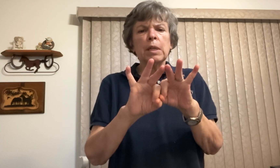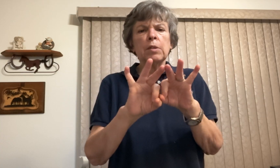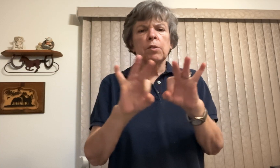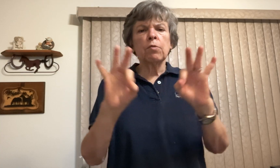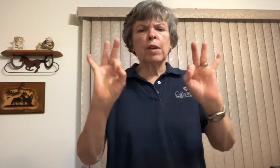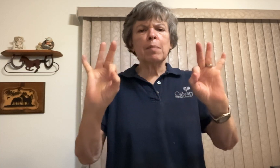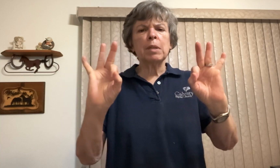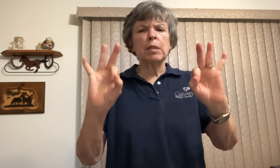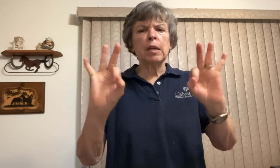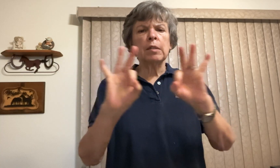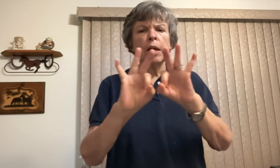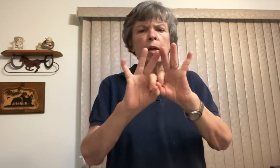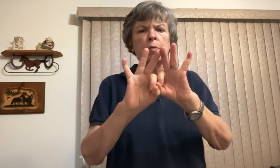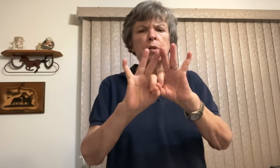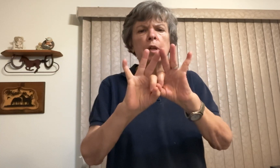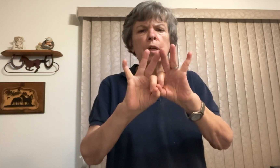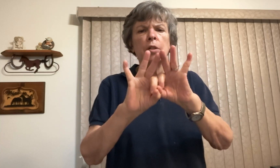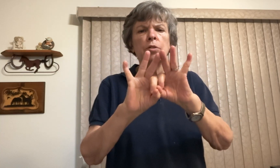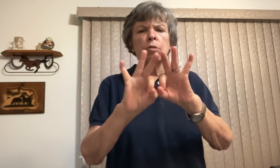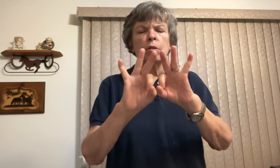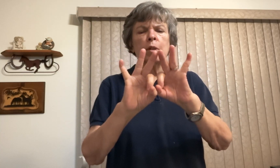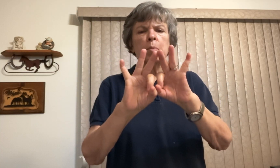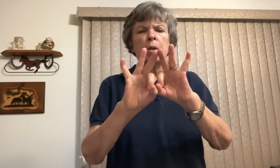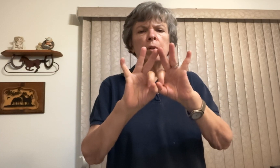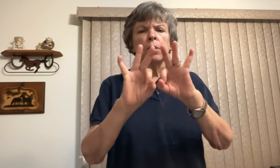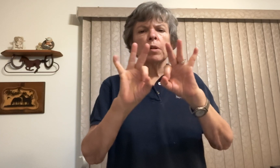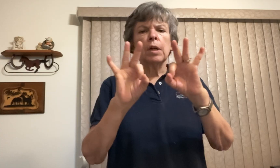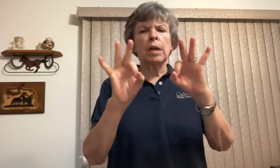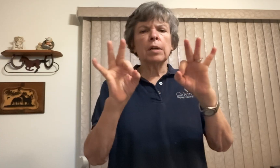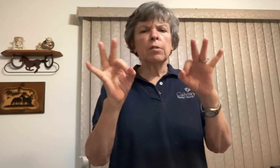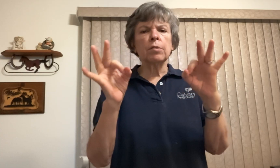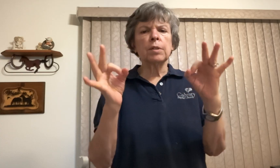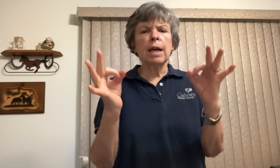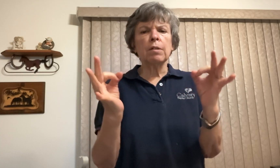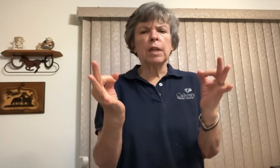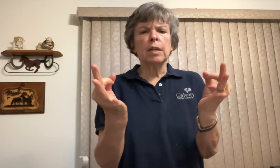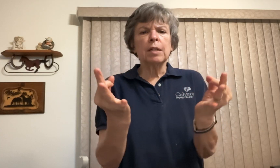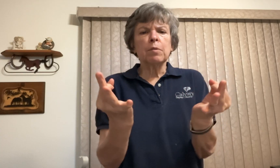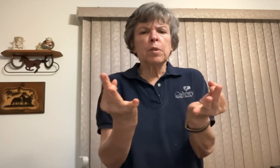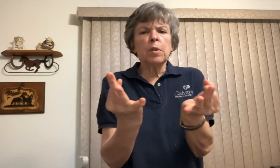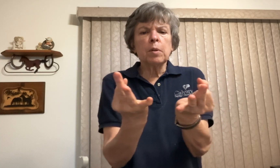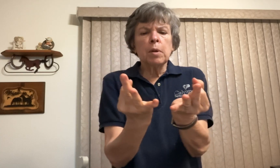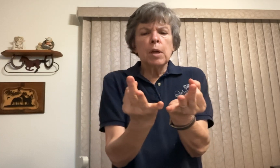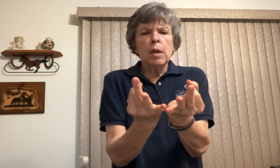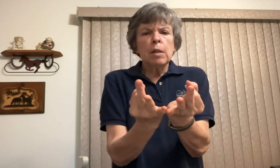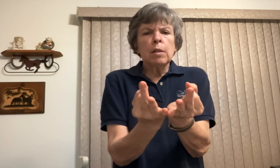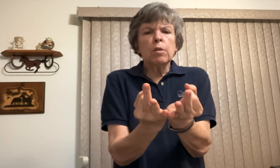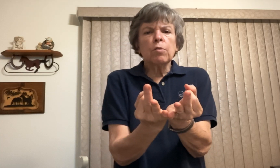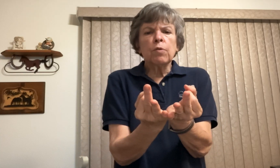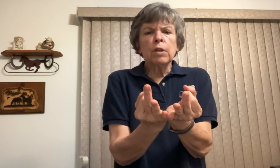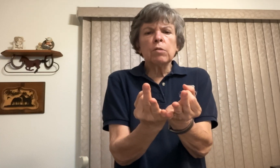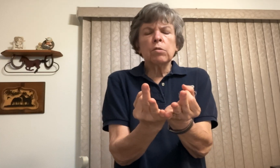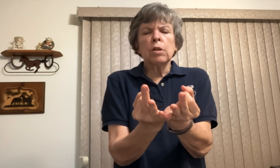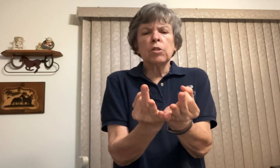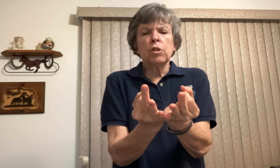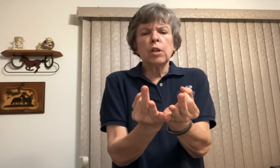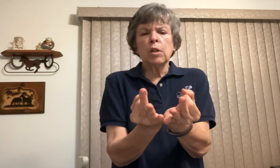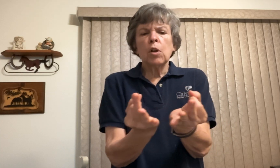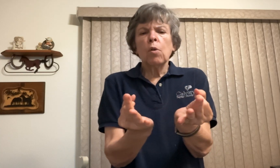So family takes F's and starts up here and goes down, ending with the little fingers touching.